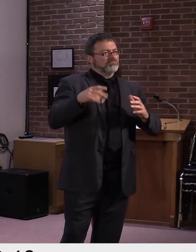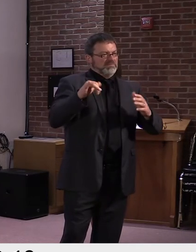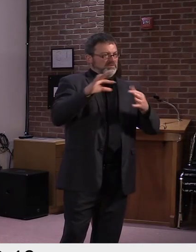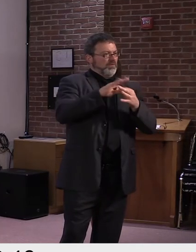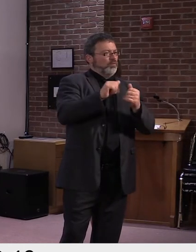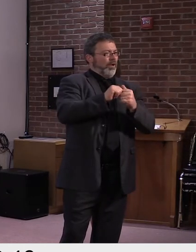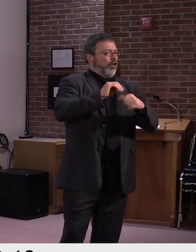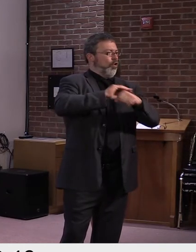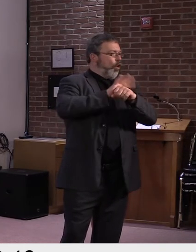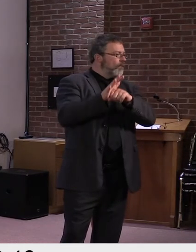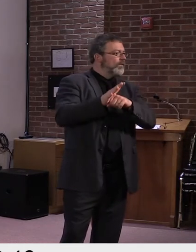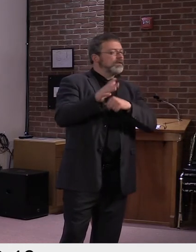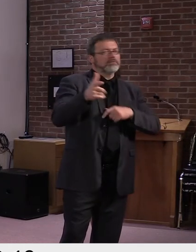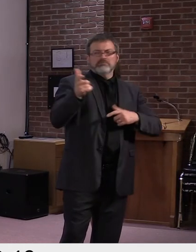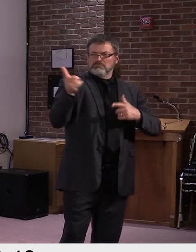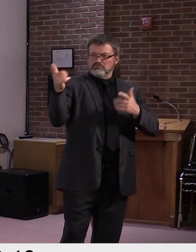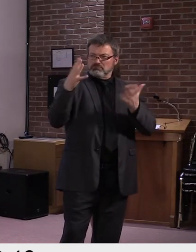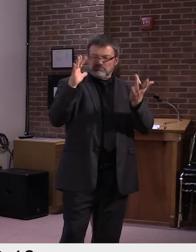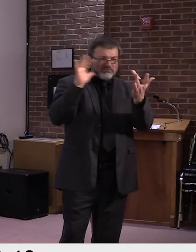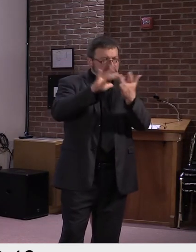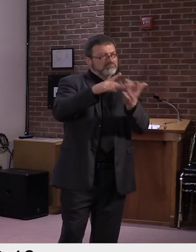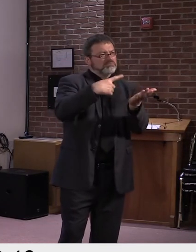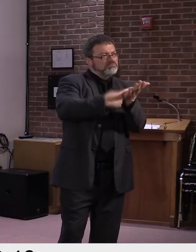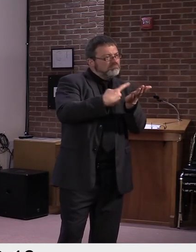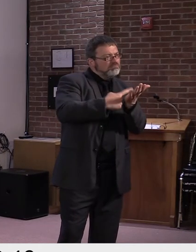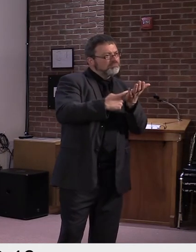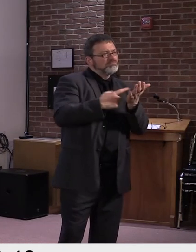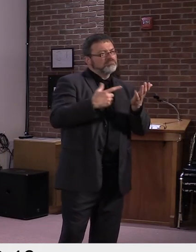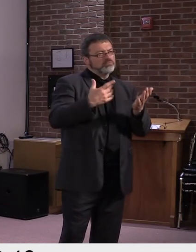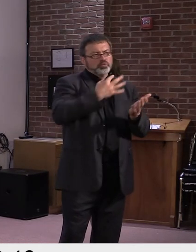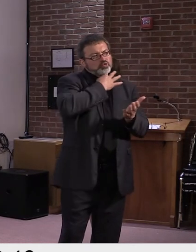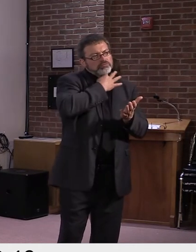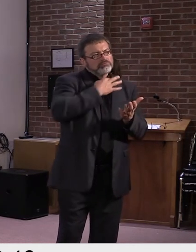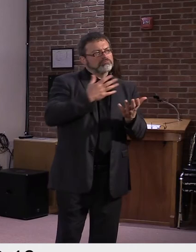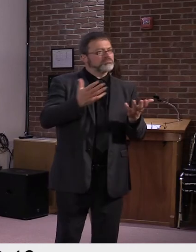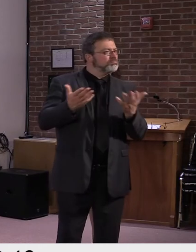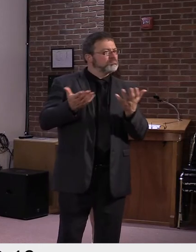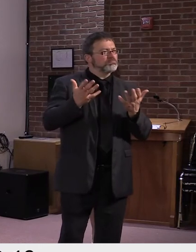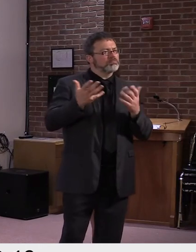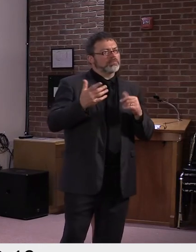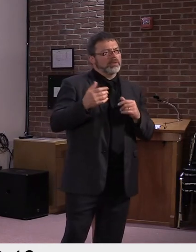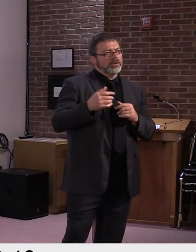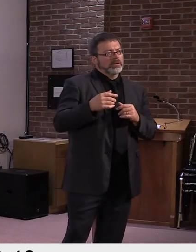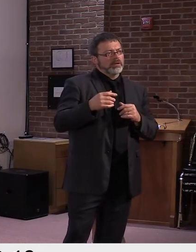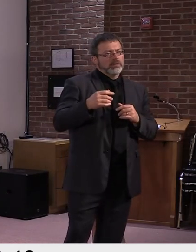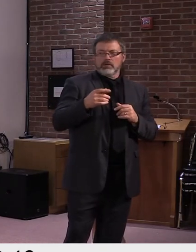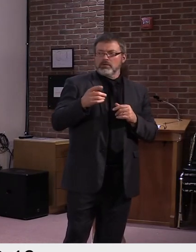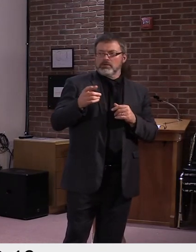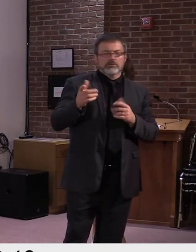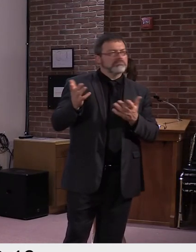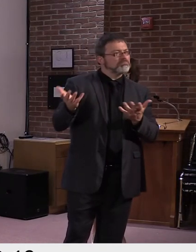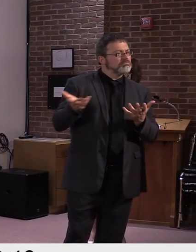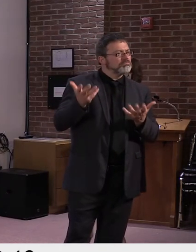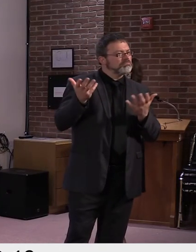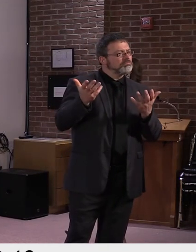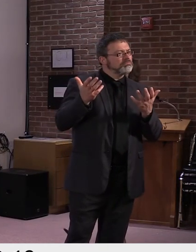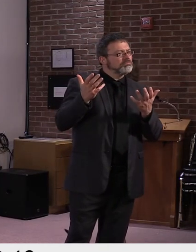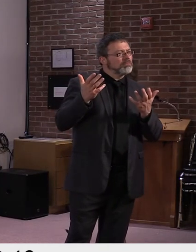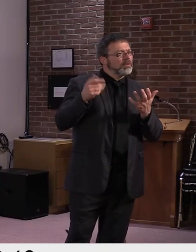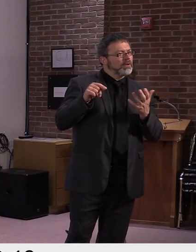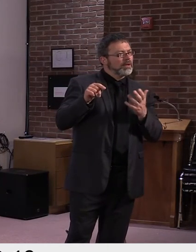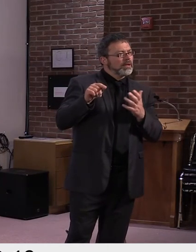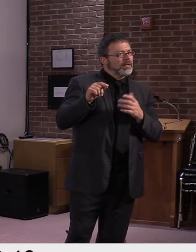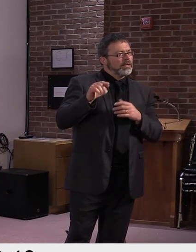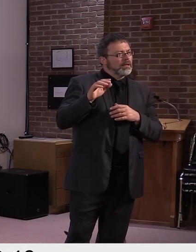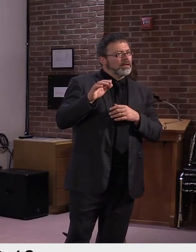allowing some graffiti and in state? And the directive says that that